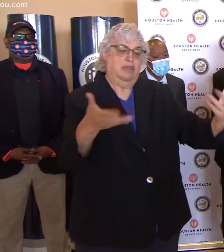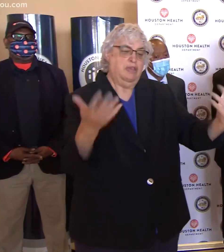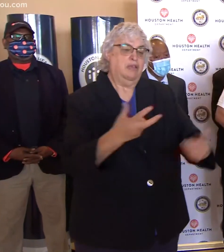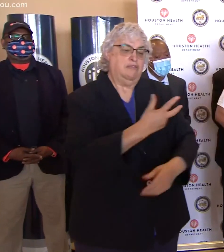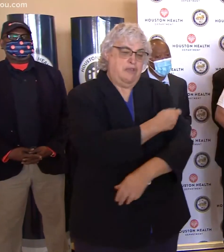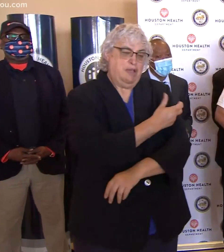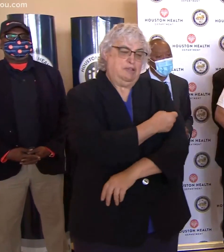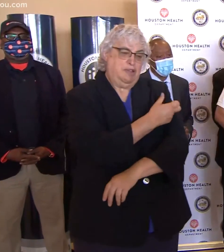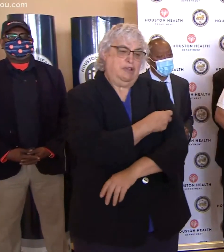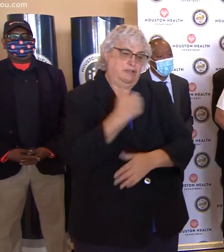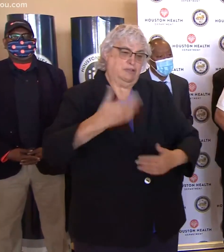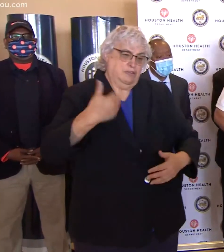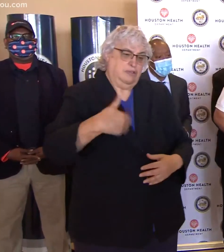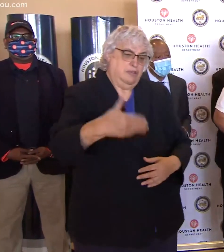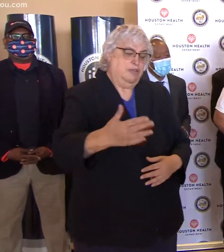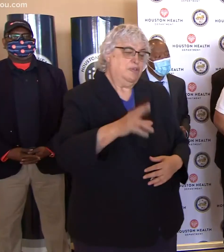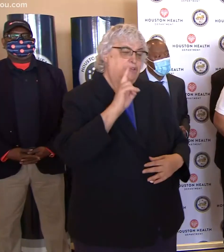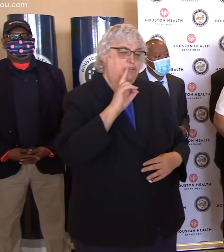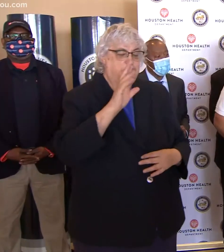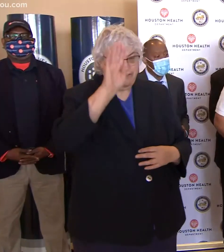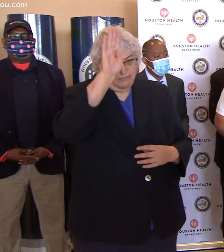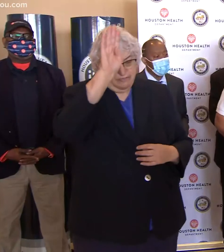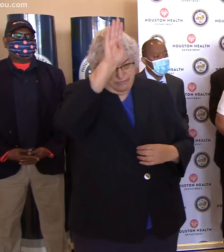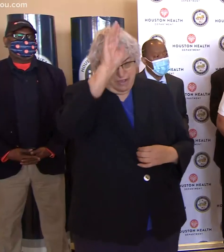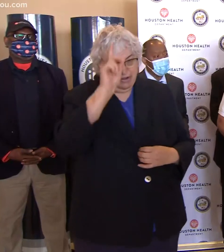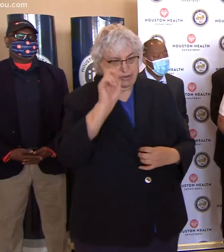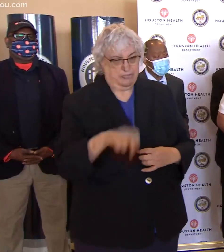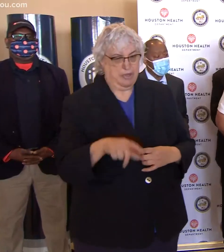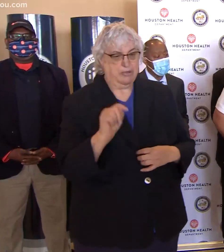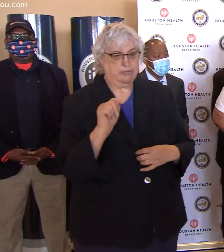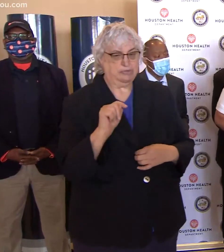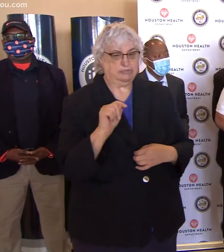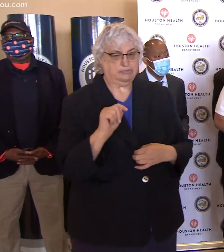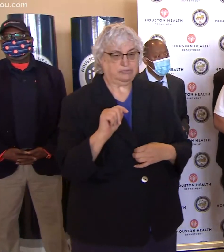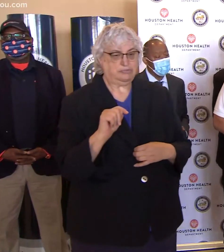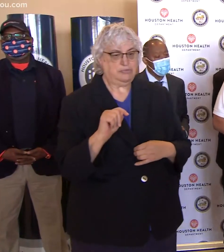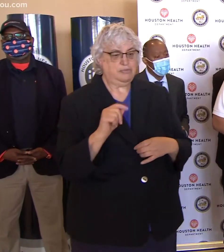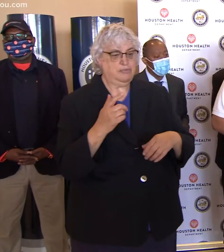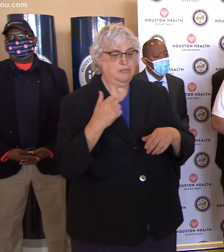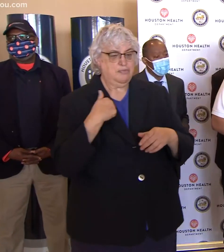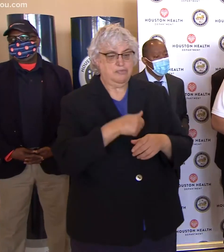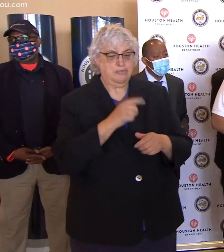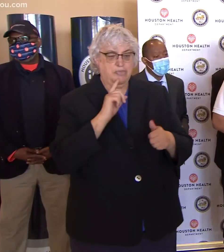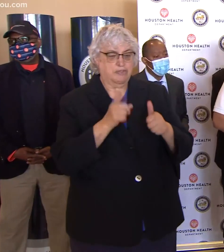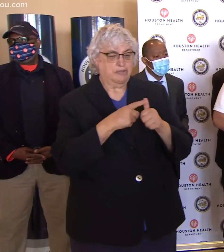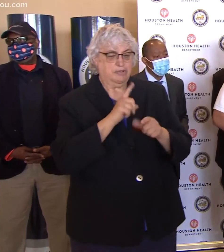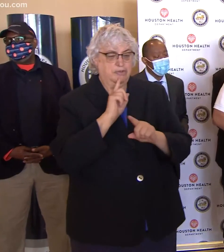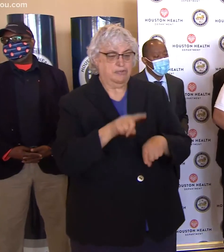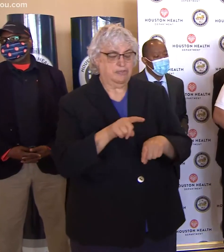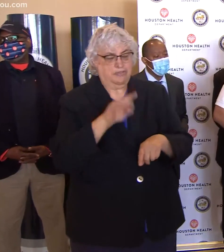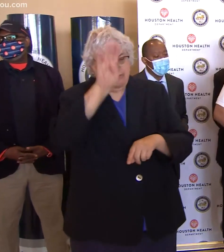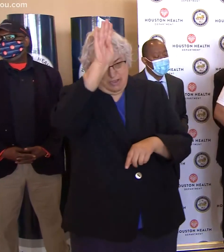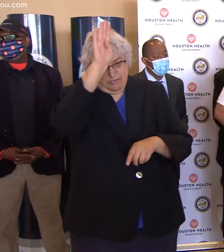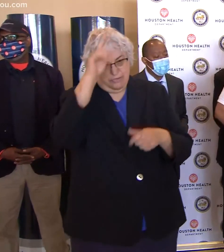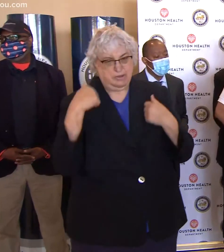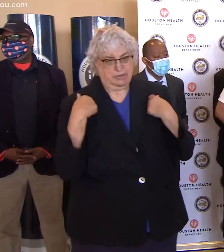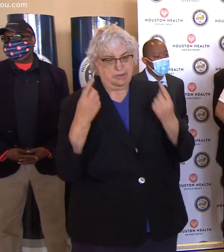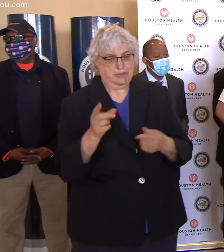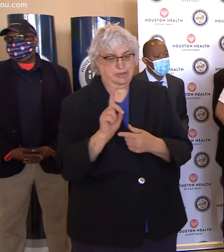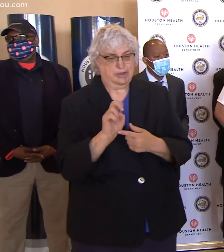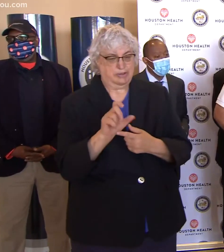in people's arms. The Houston Fire Department, we have been making the vaccines available to our first responders, to our firefighters, since